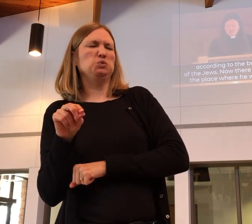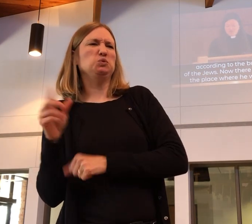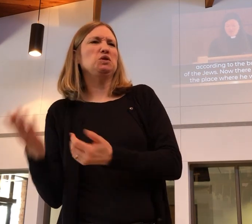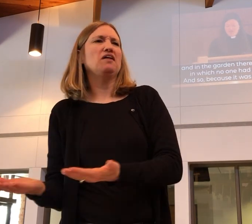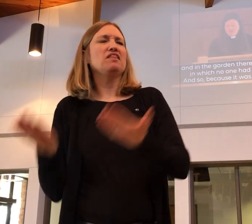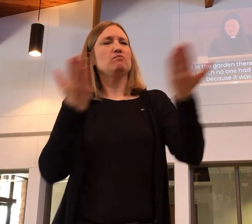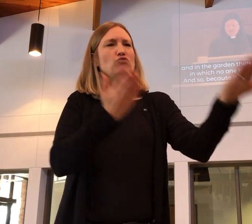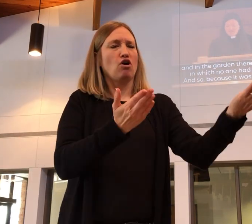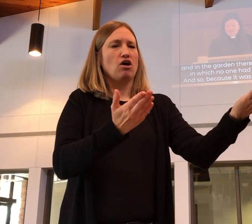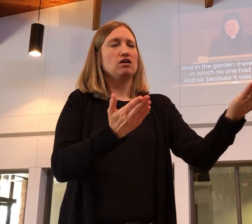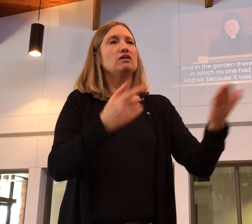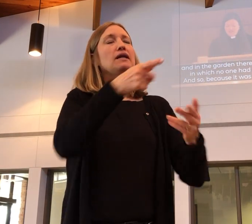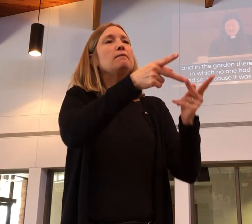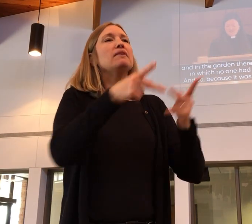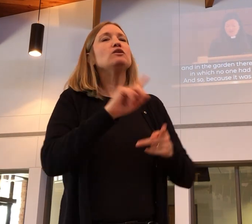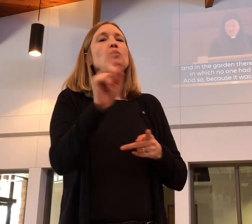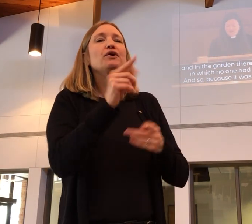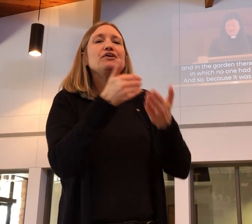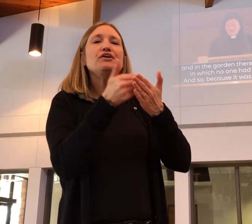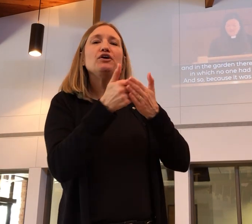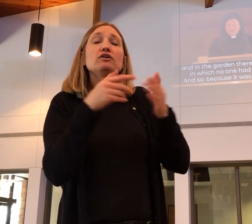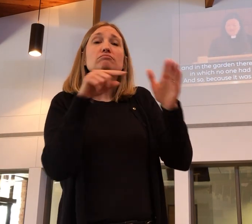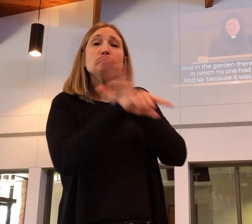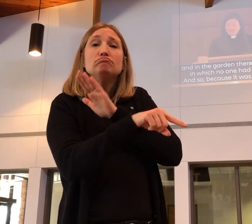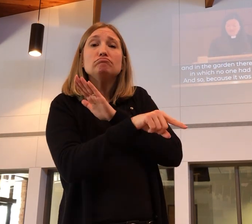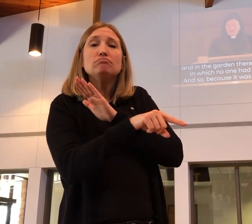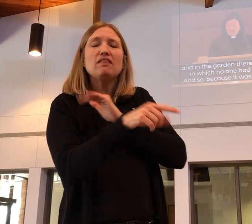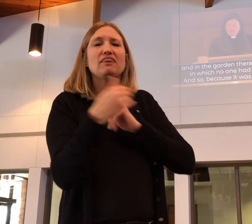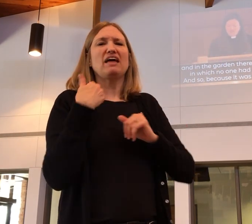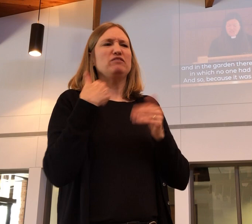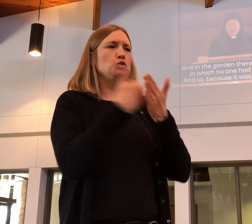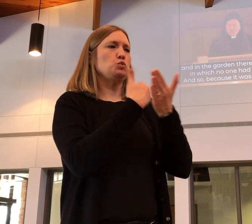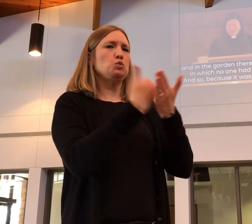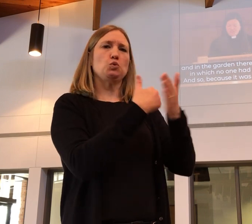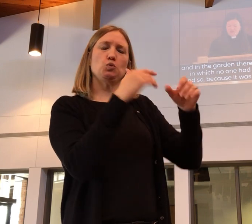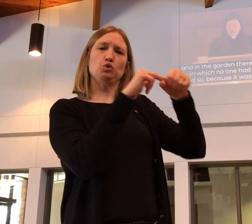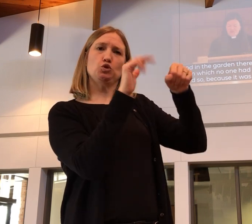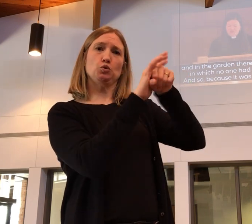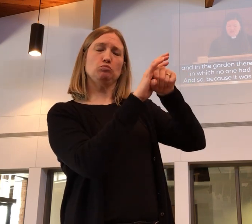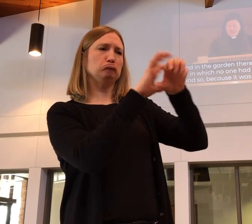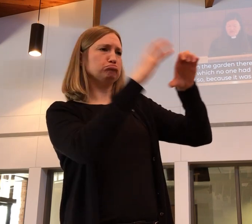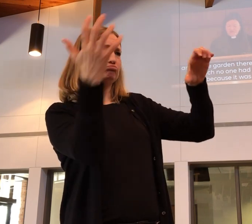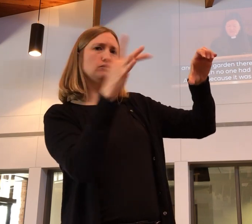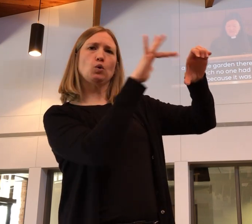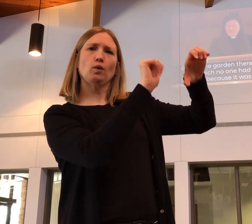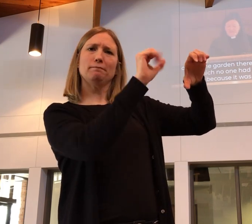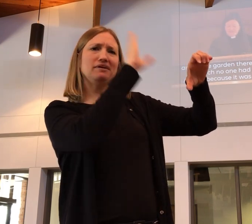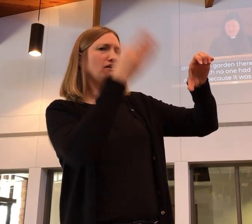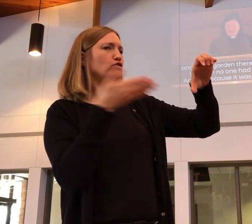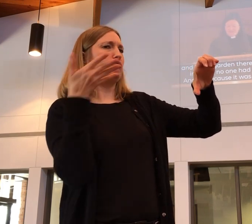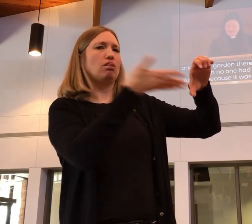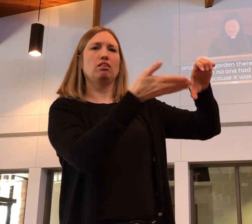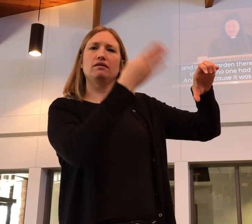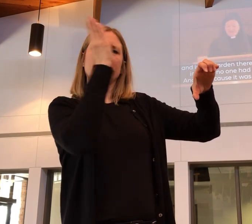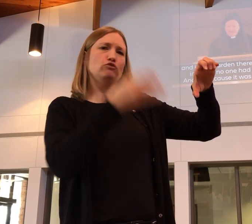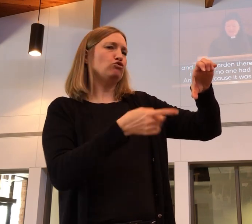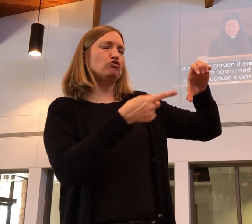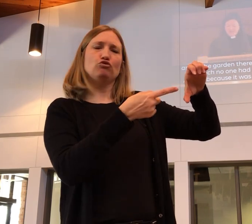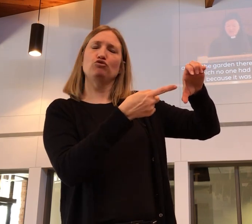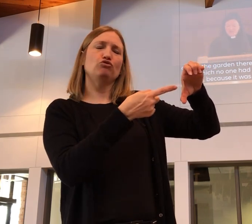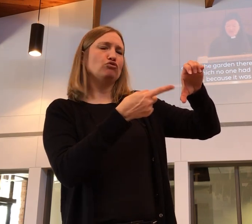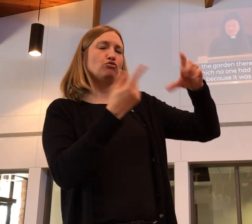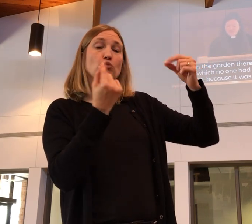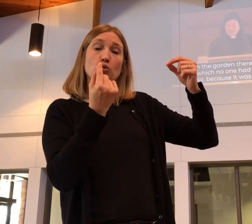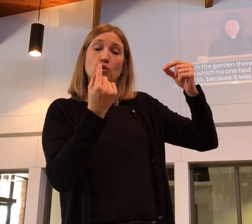was crucified, and in the garden there was a new tomb in which no one had ever been laid. And